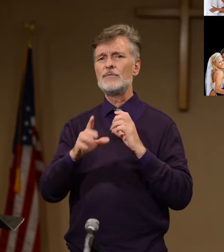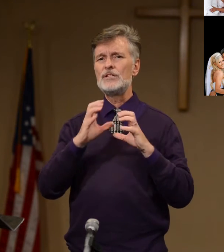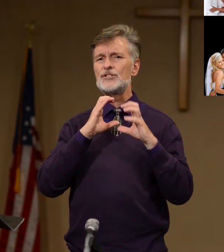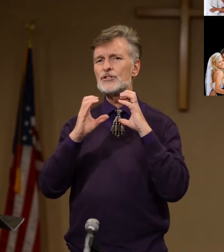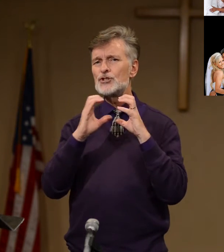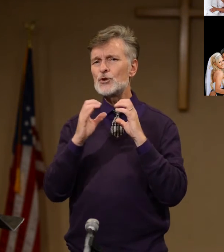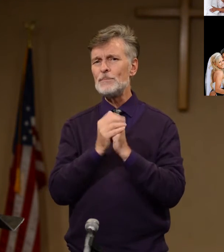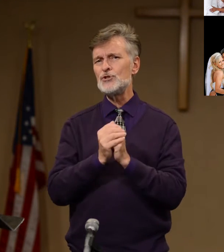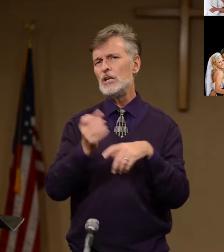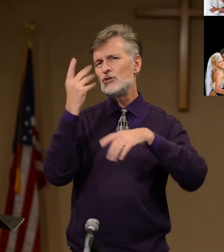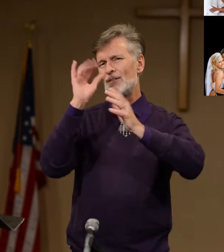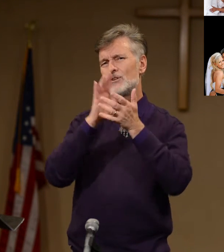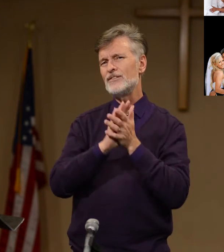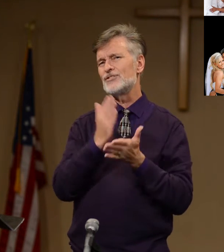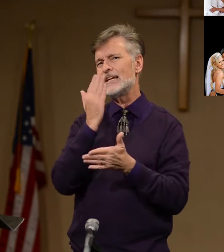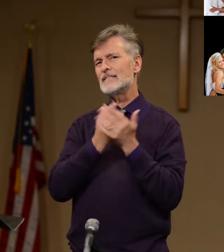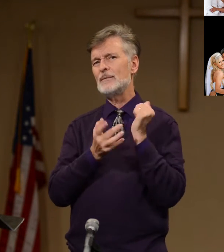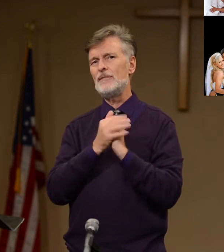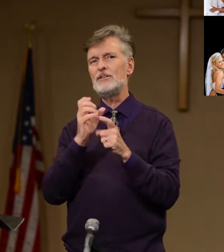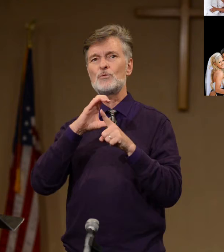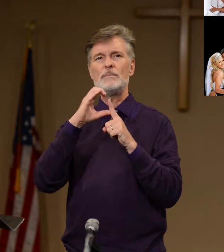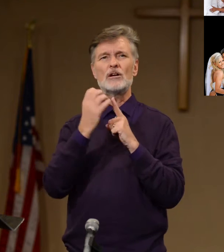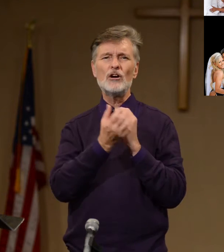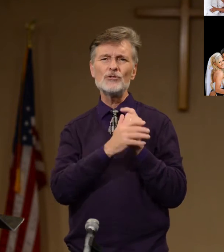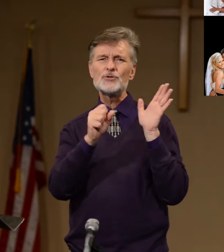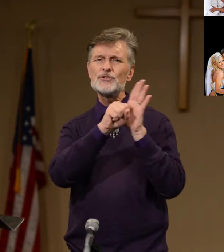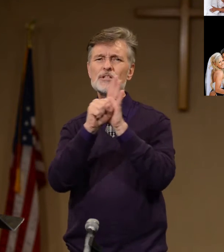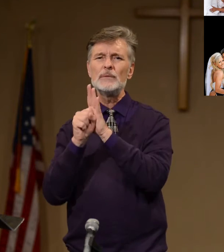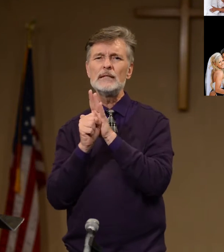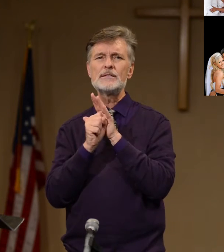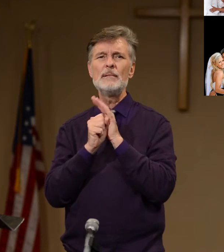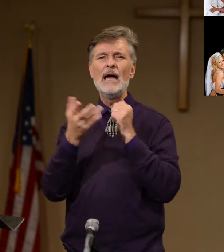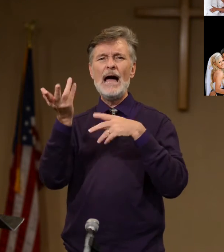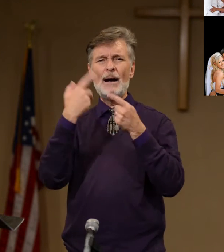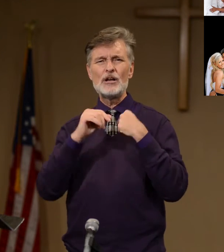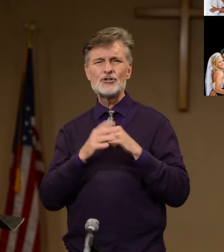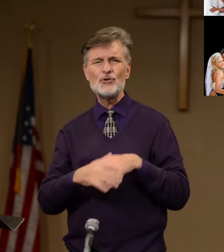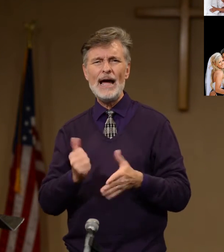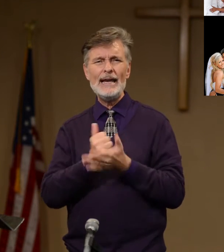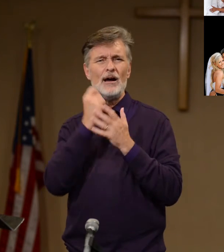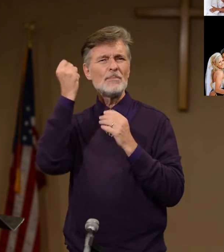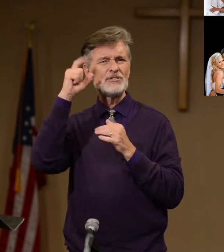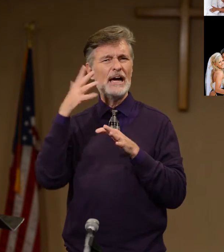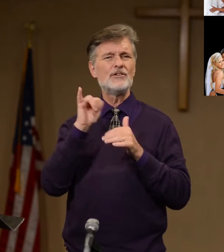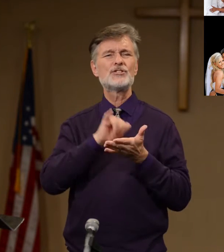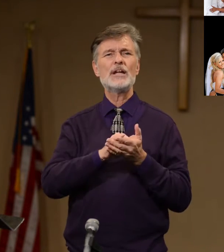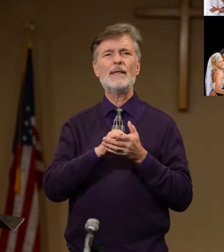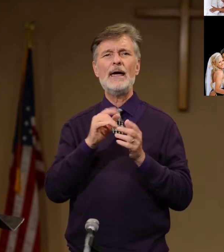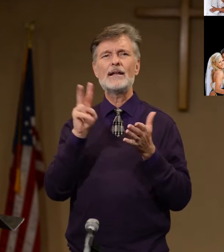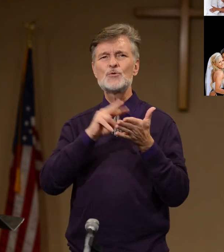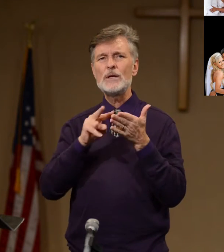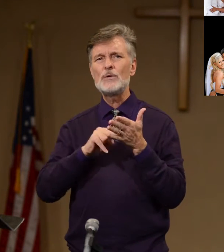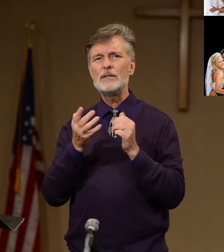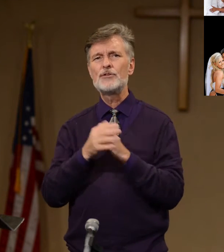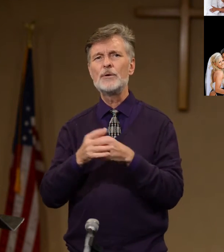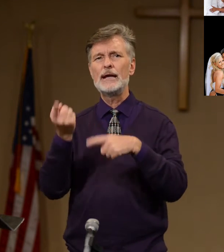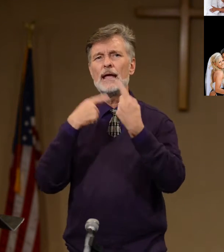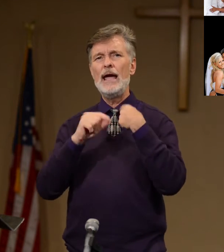this description, and you have to understand some of this would be cultural symbolism. I'm going to try to help us to understand that as we read through it and